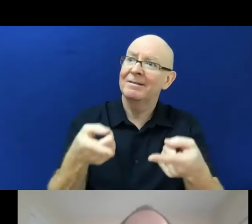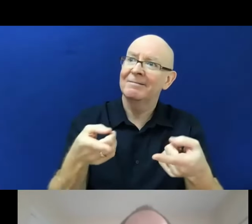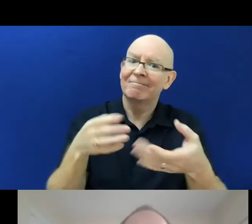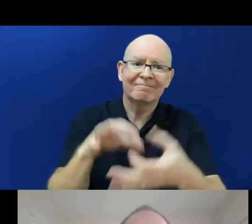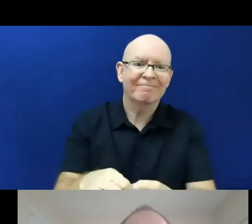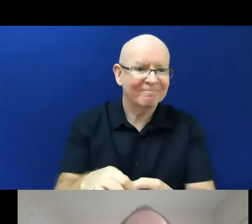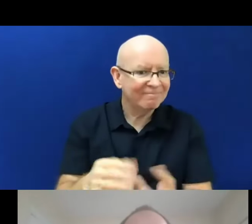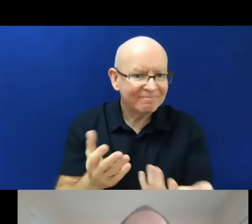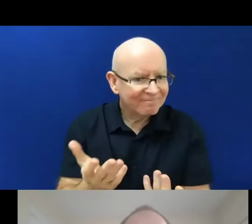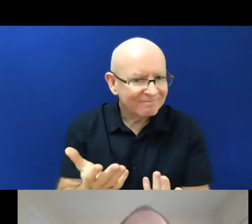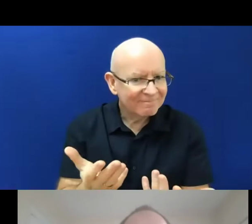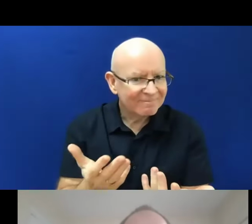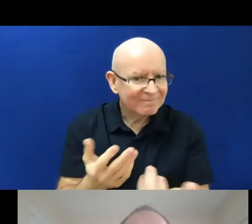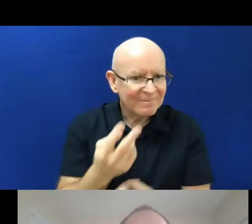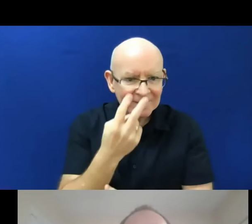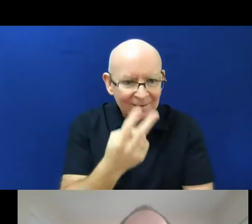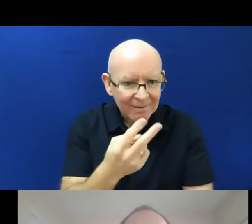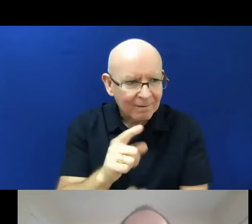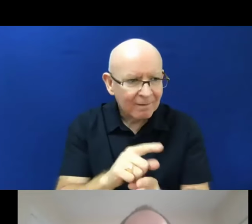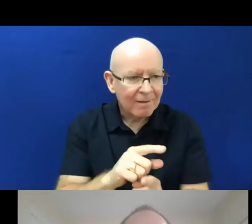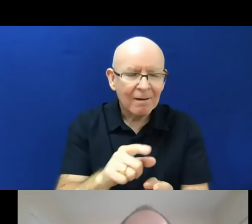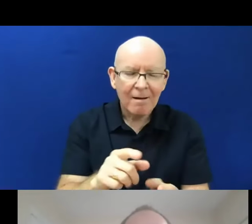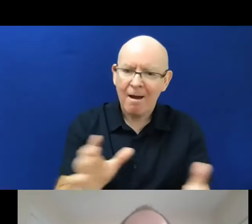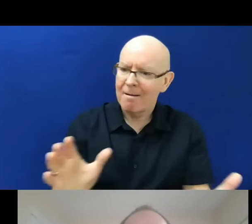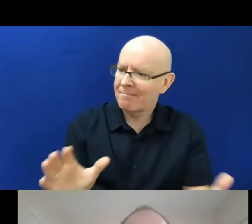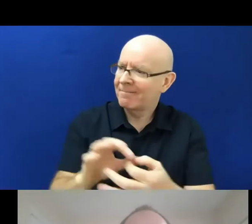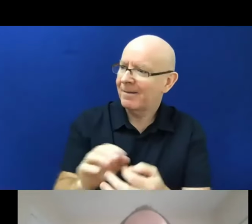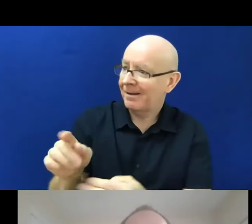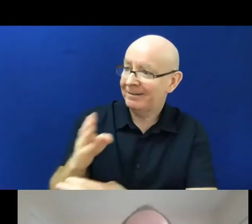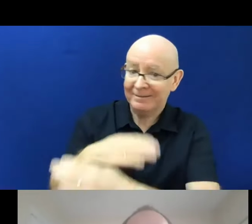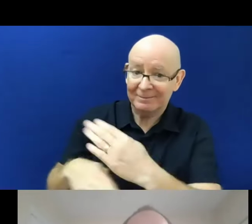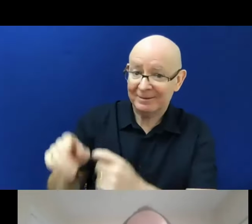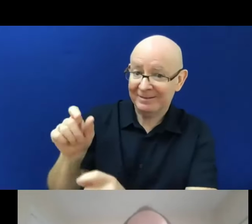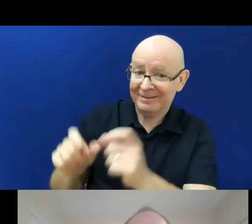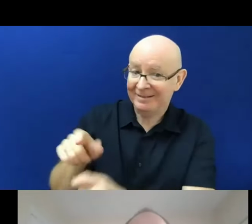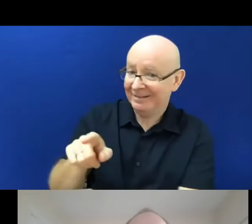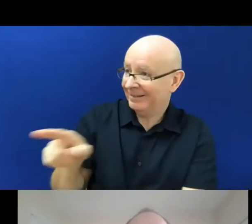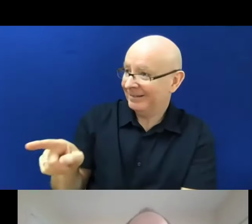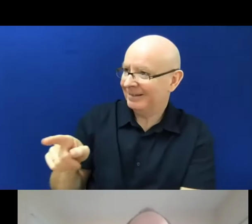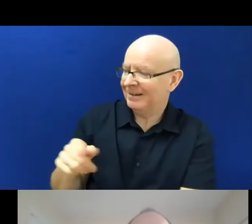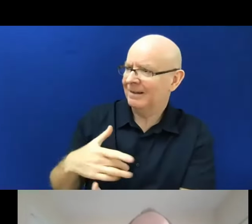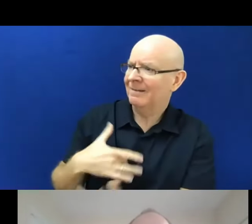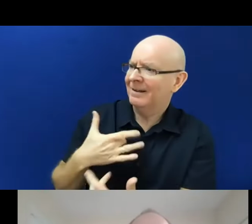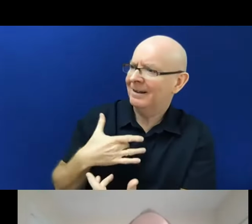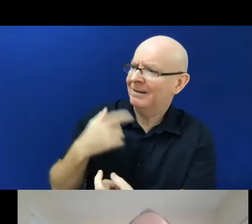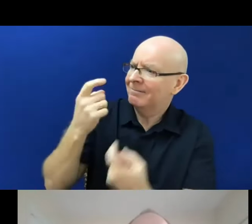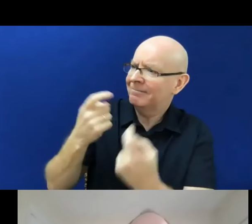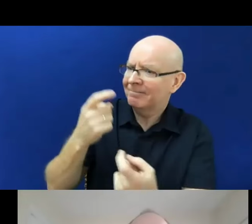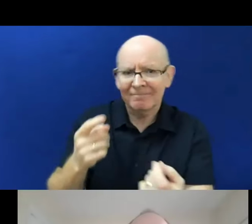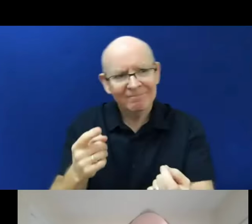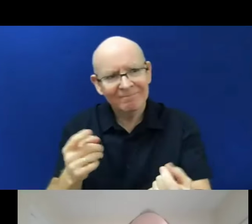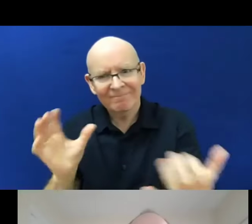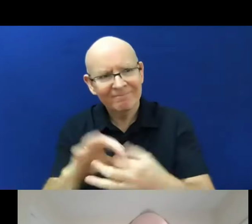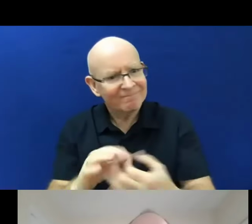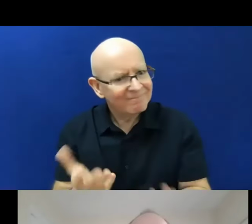the angle of the organizations which are providing services to disabled people. And that is a key